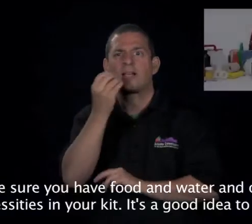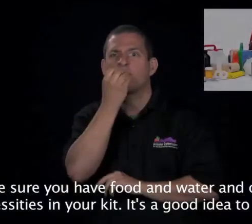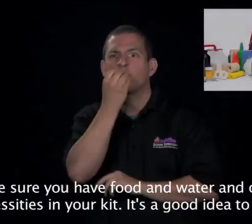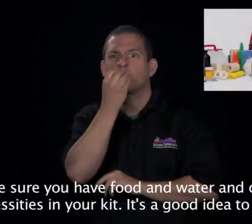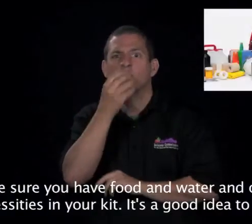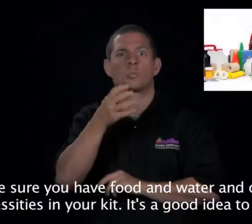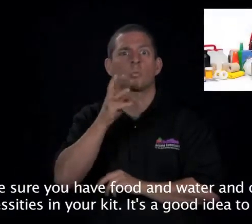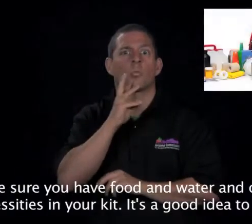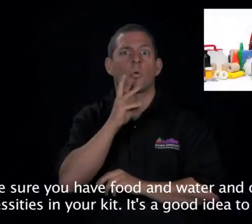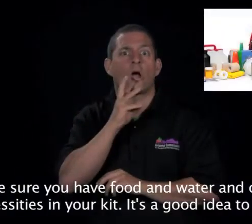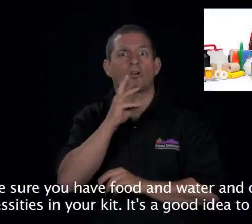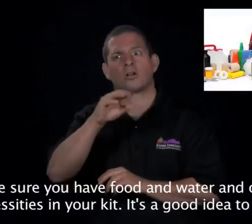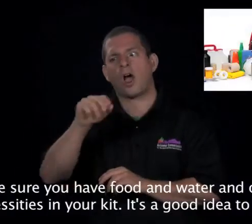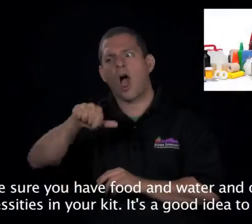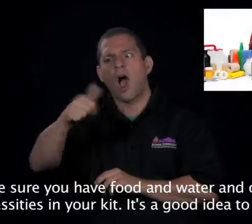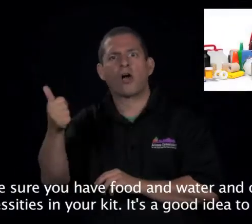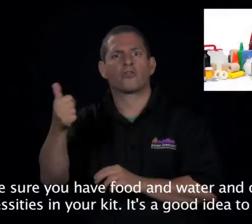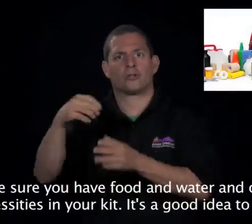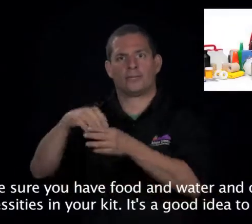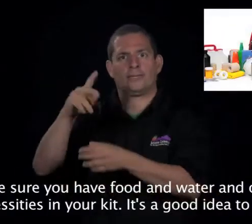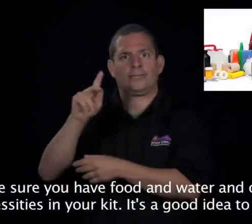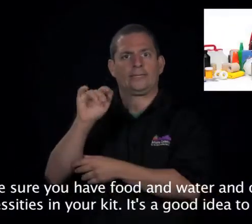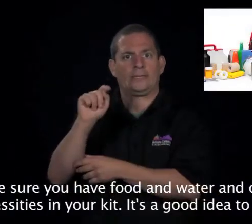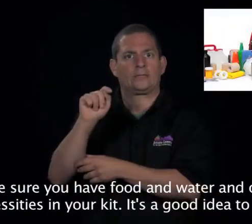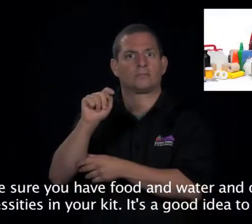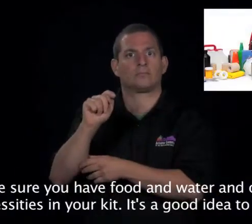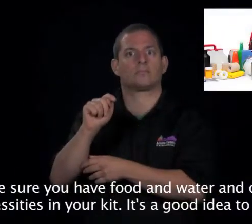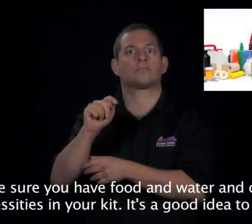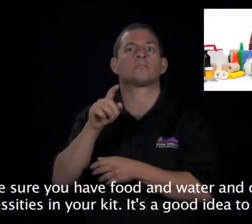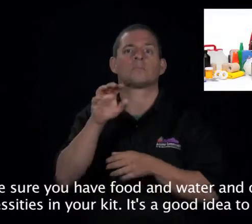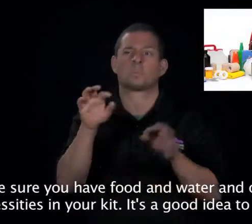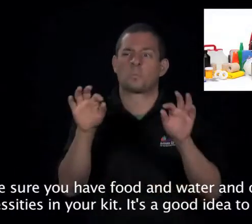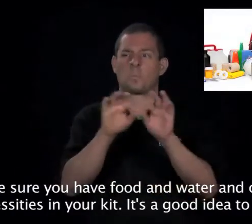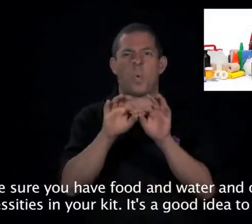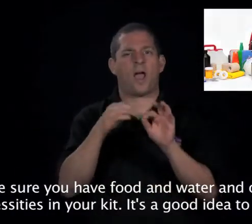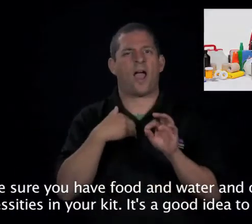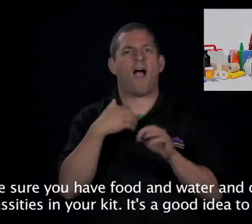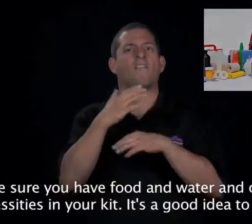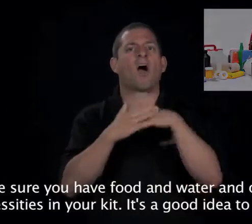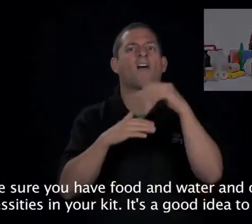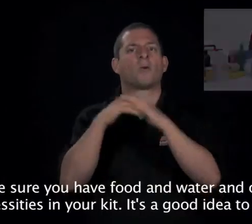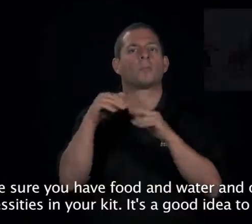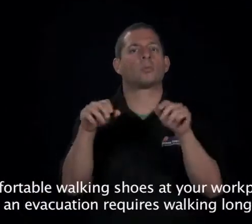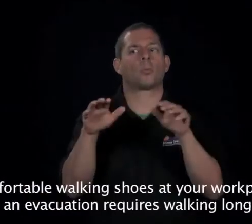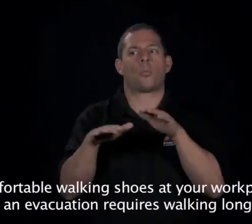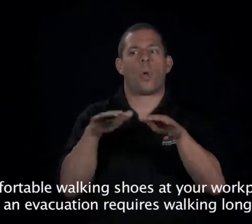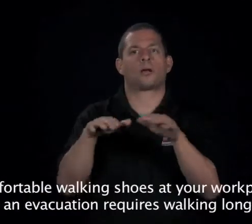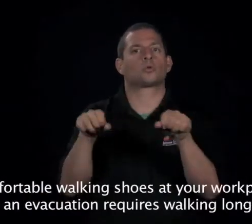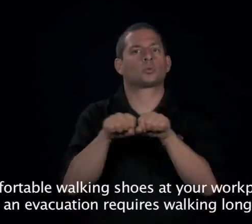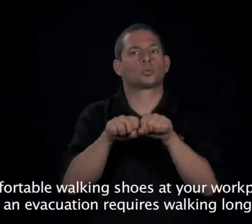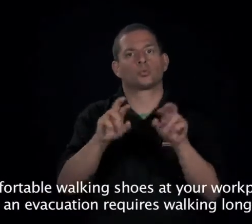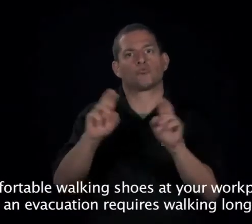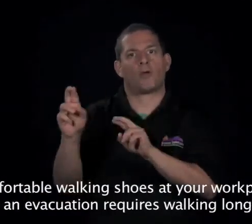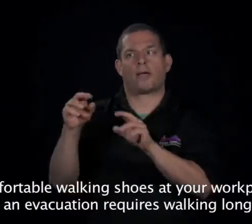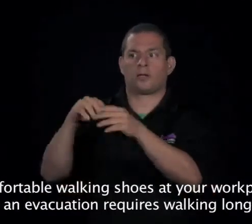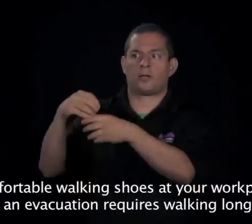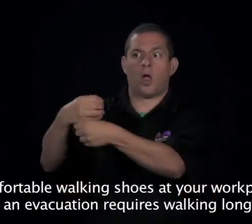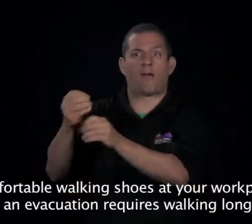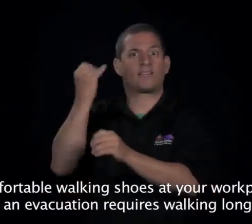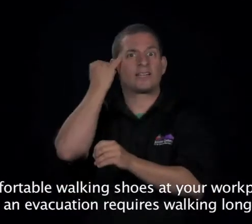Make sure you have food and water and other necessities in your kit. It's a good idea to keep comfortable walking shoes at your workplace in case